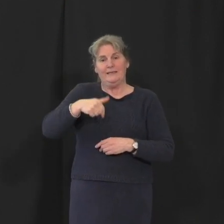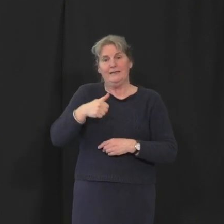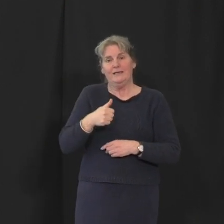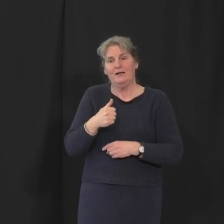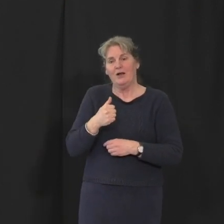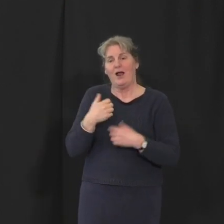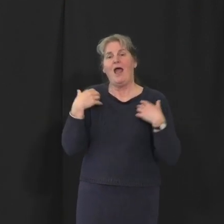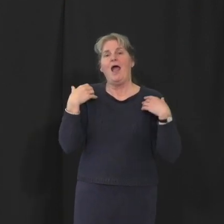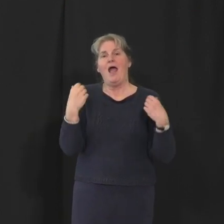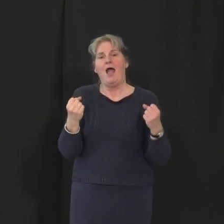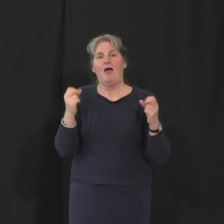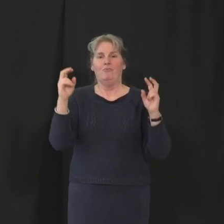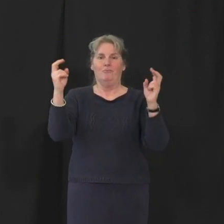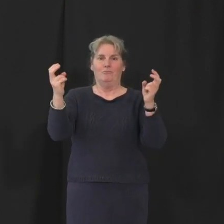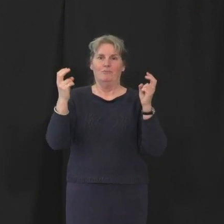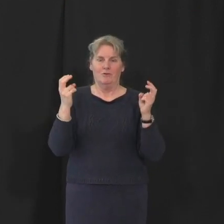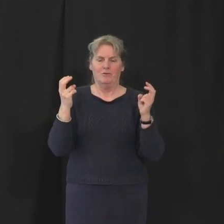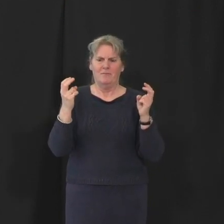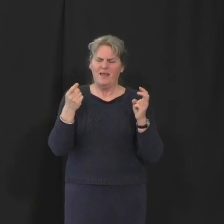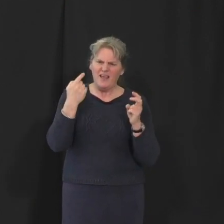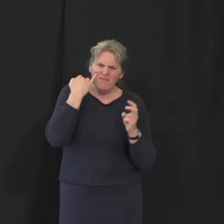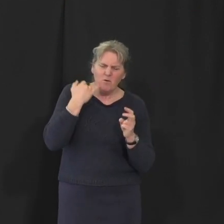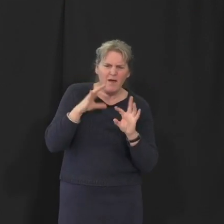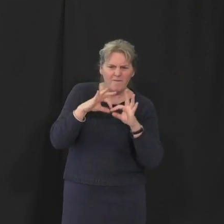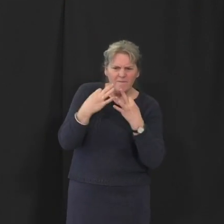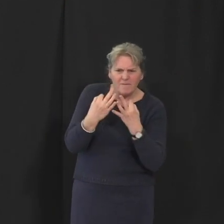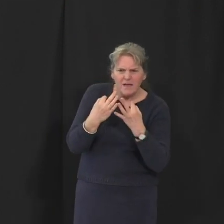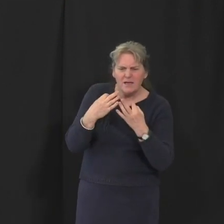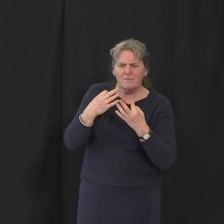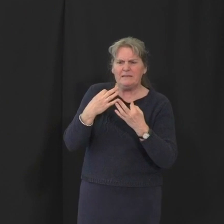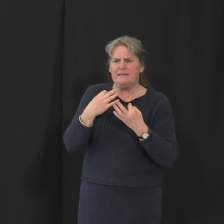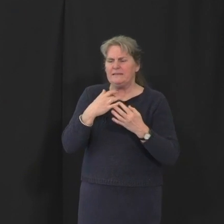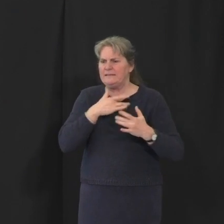and you have family members you're concerned about and you're directly related.